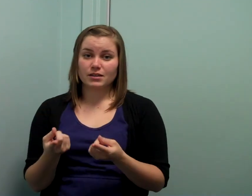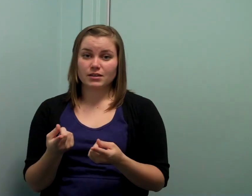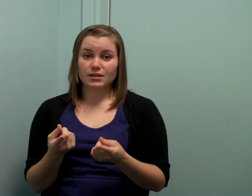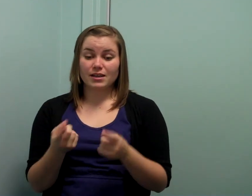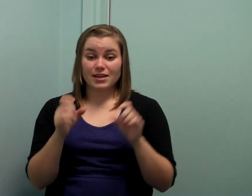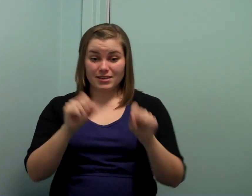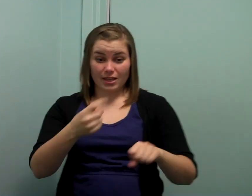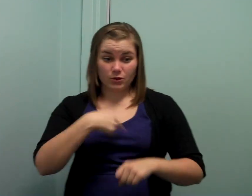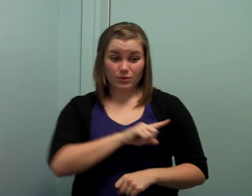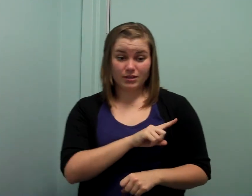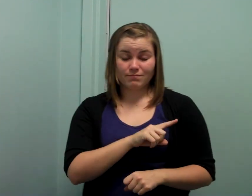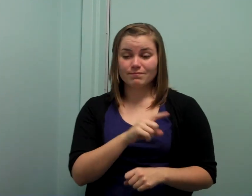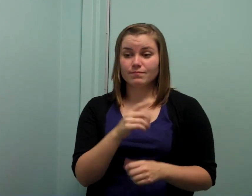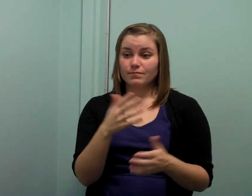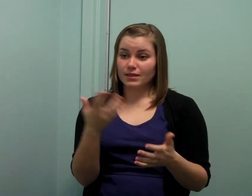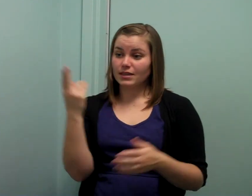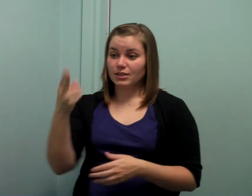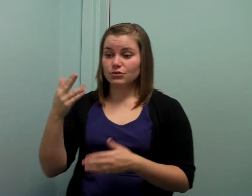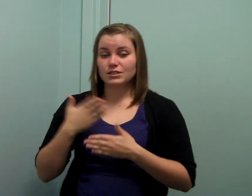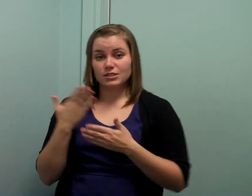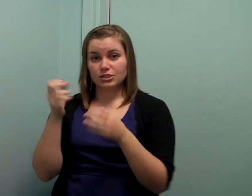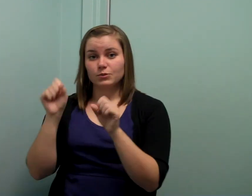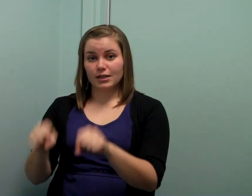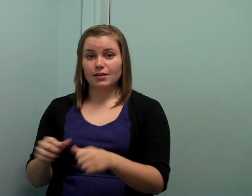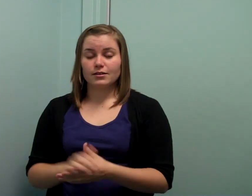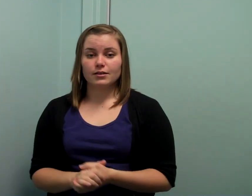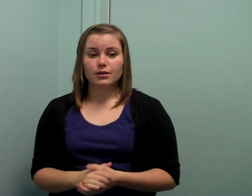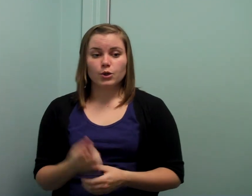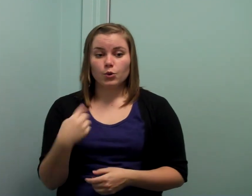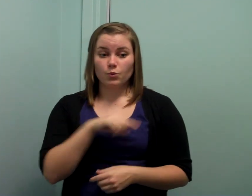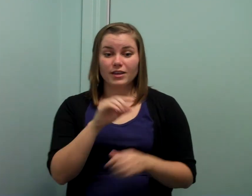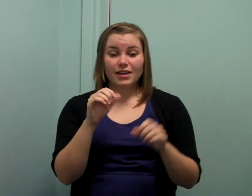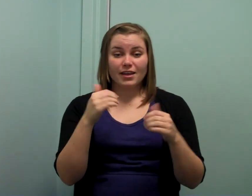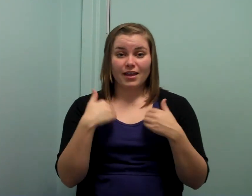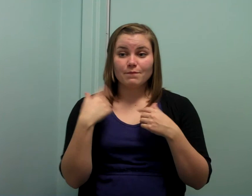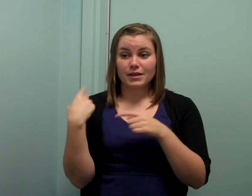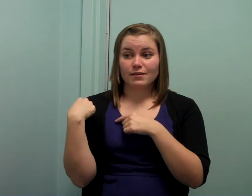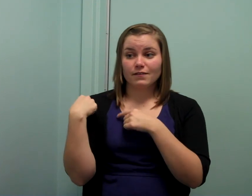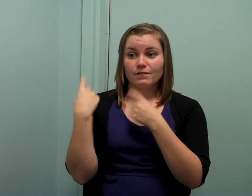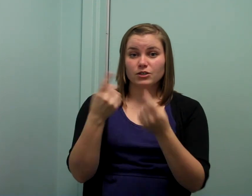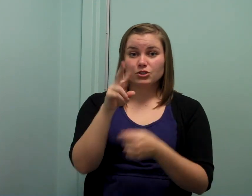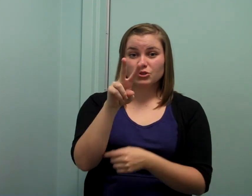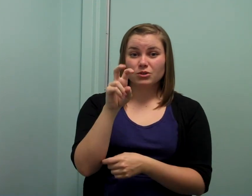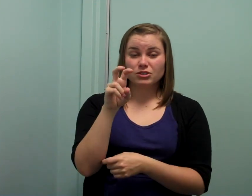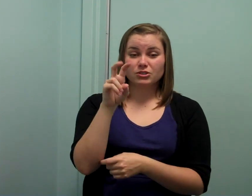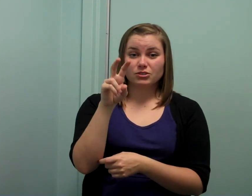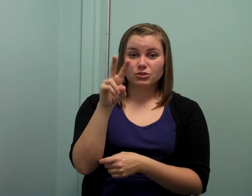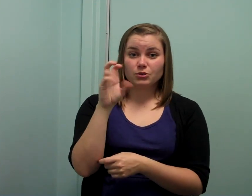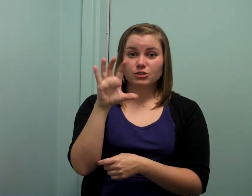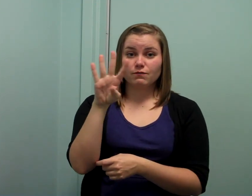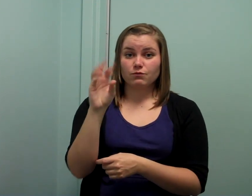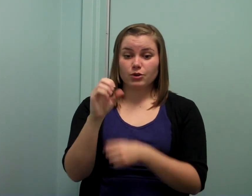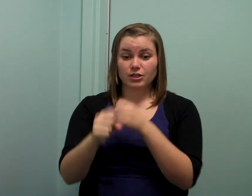History suggests we will. After all, we've been doing it for 240 years. Thank you very much.